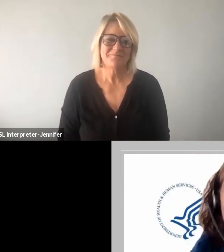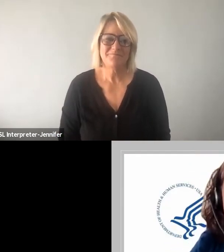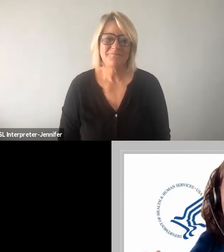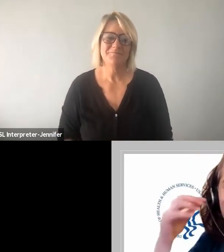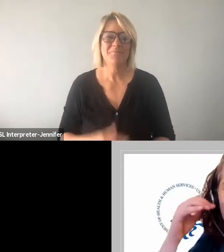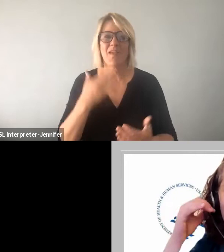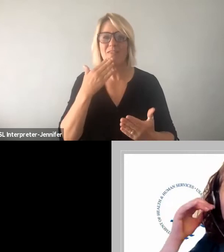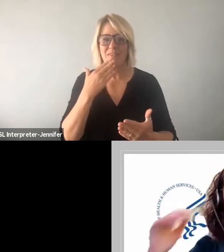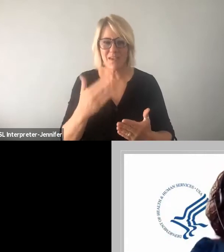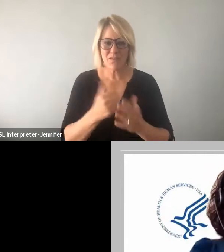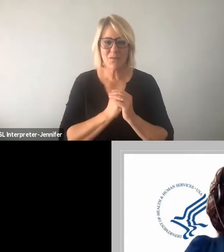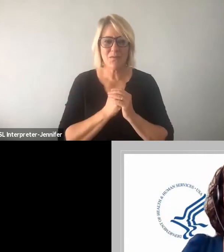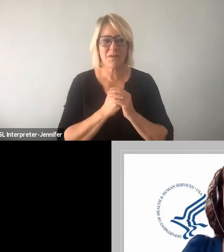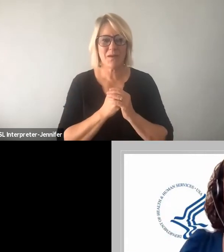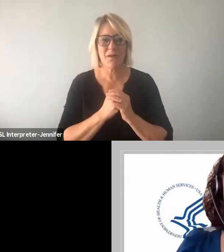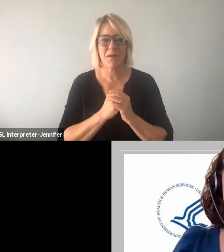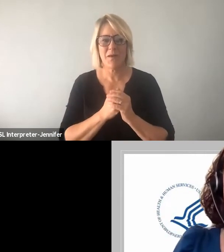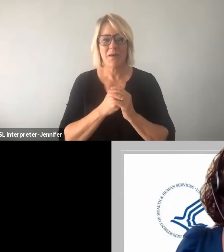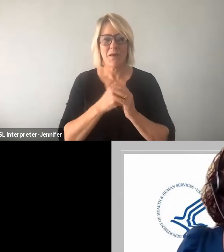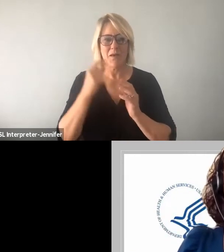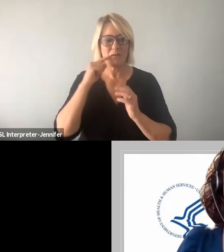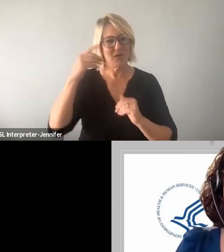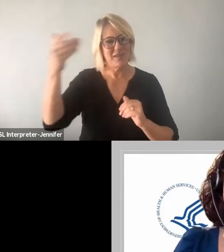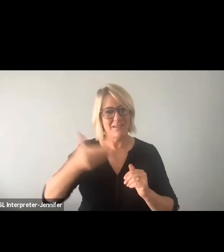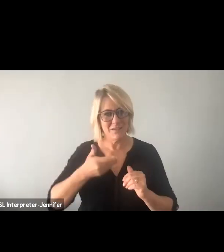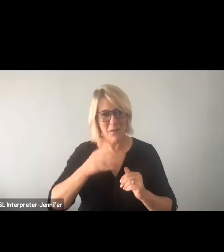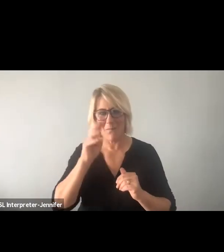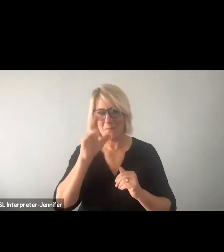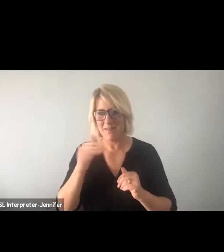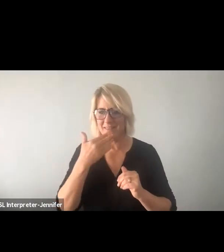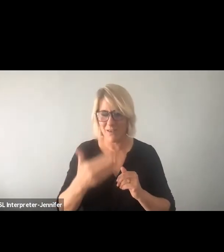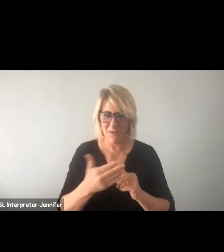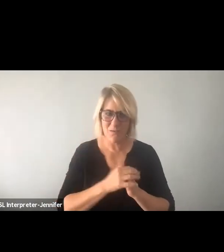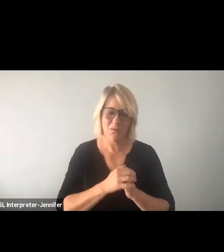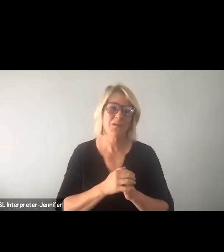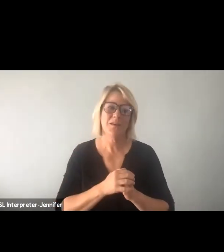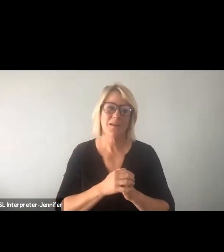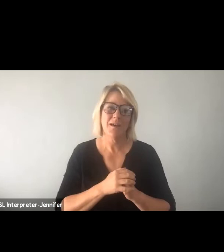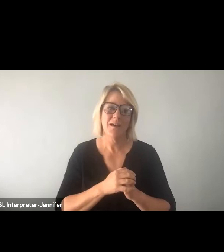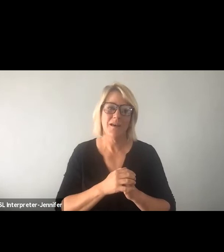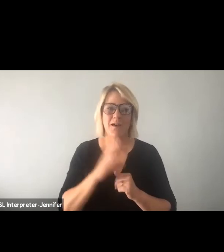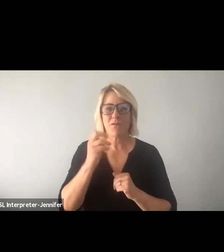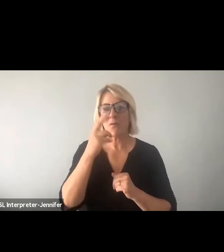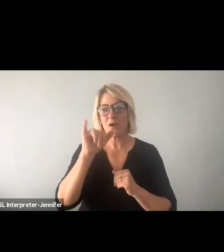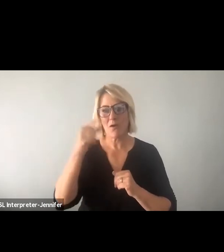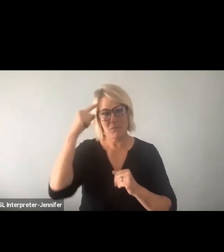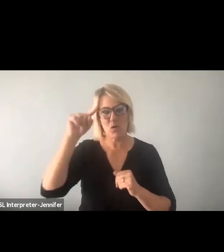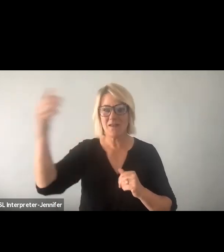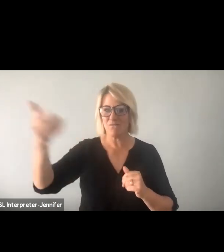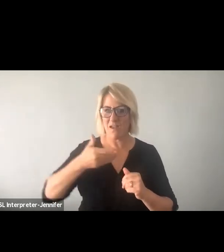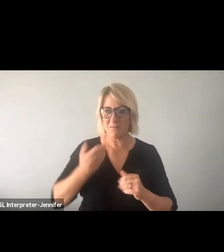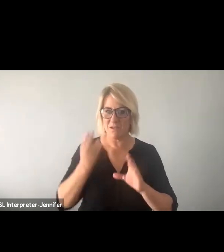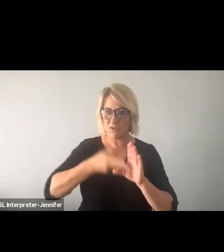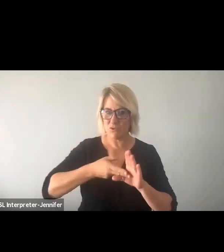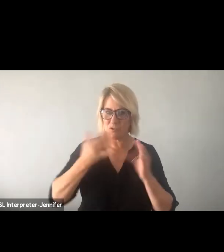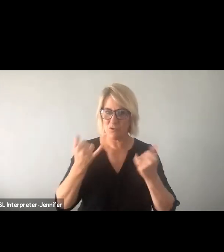Thank you so much, Billy, for that introduction, and for Mary Willard for inviting me to join